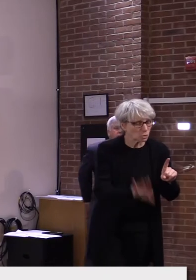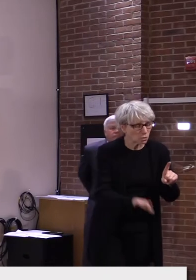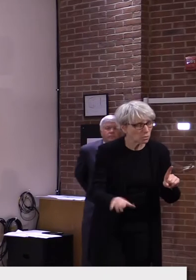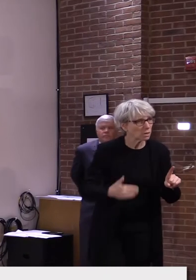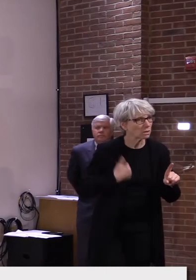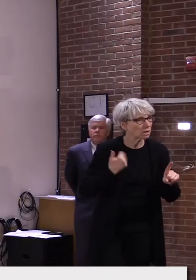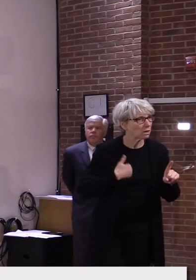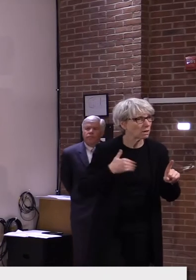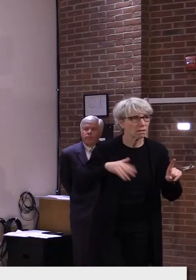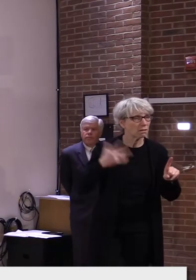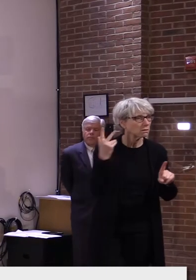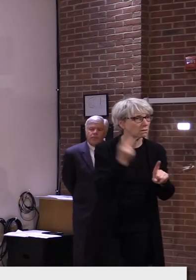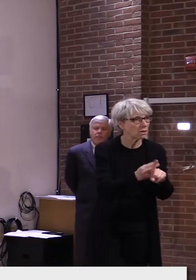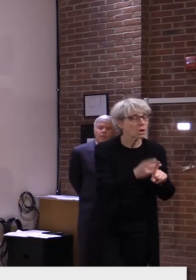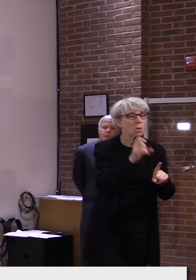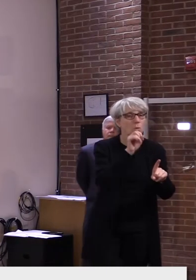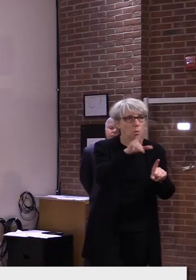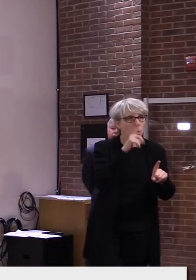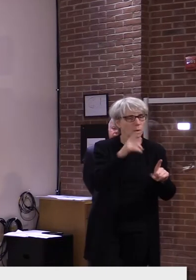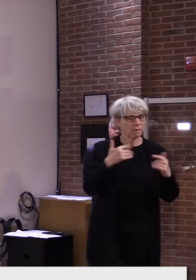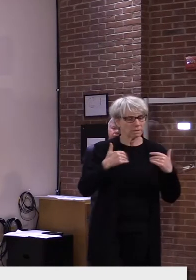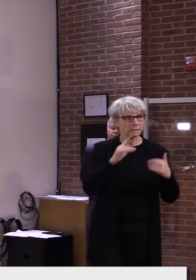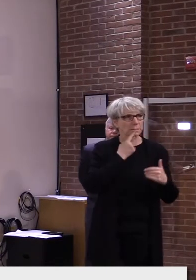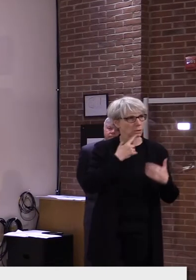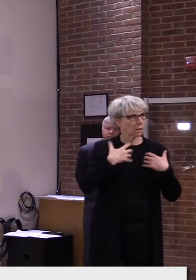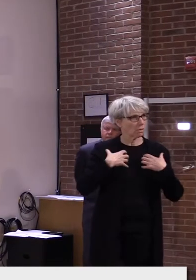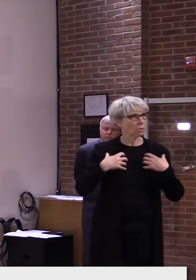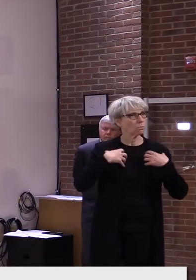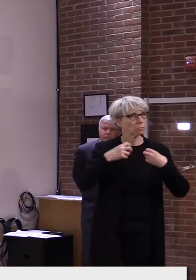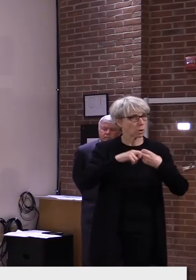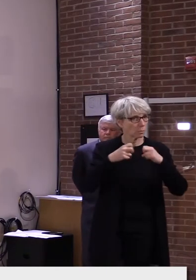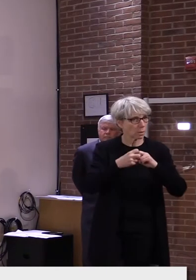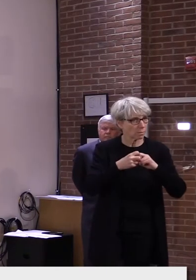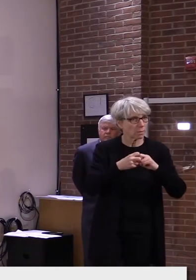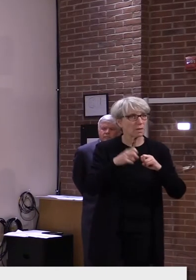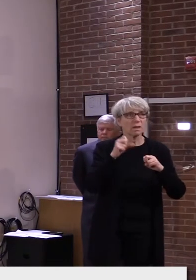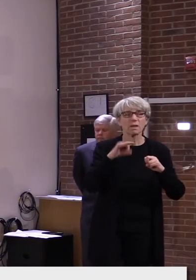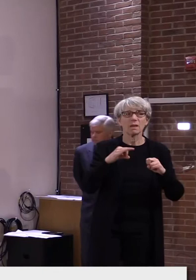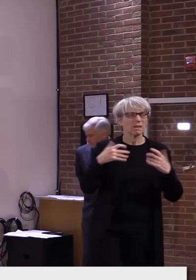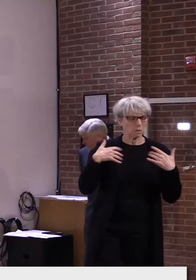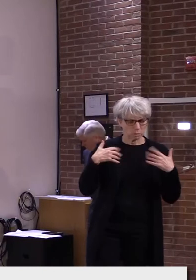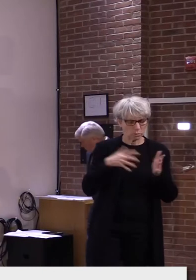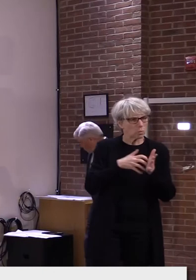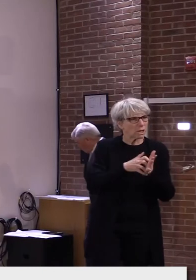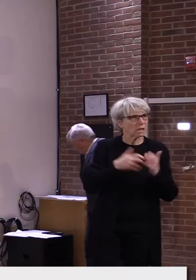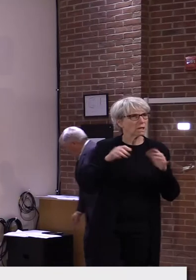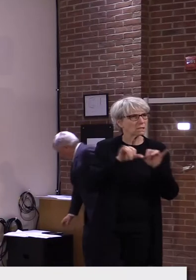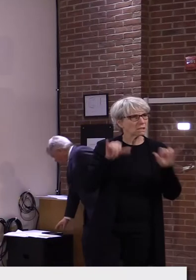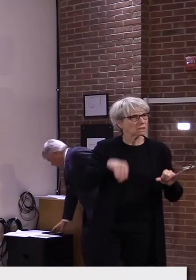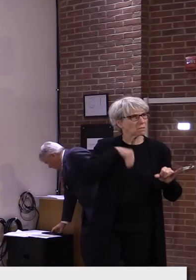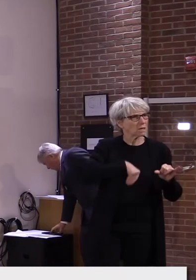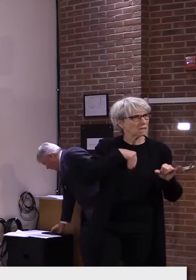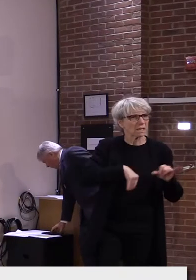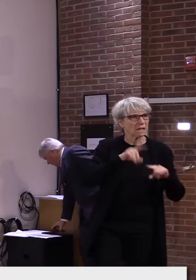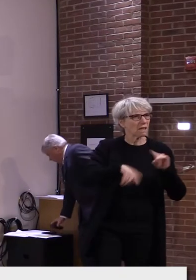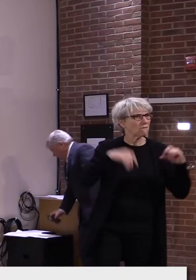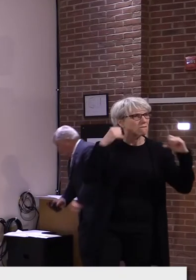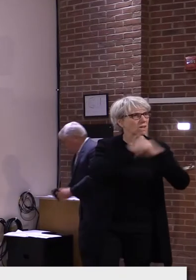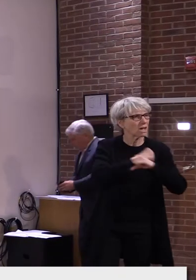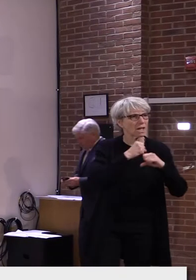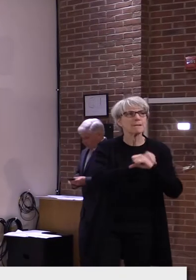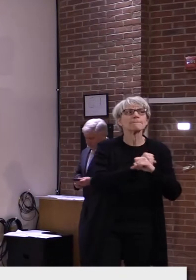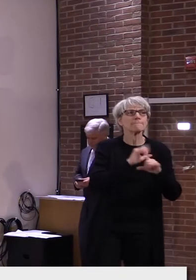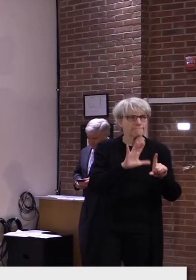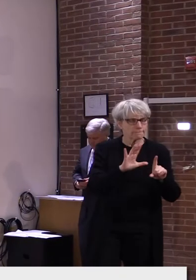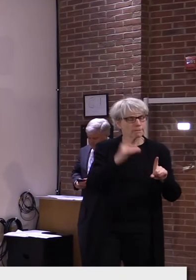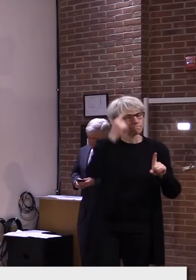whom are immunocompromised, for whom getting vaccinated is not currently an option, As